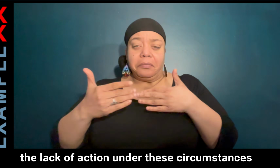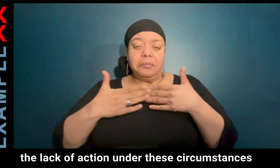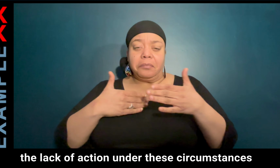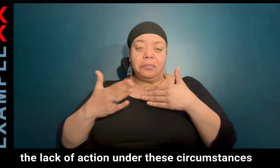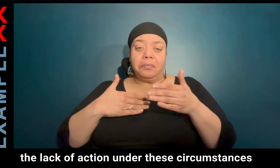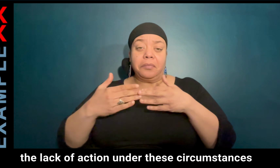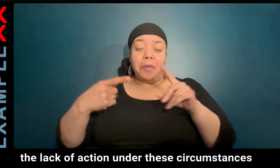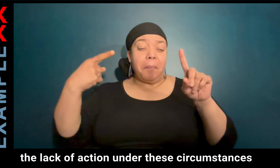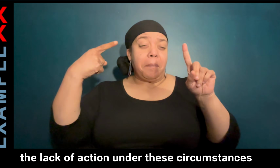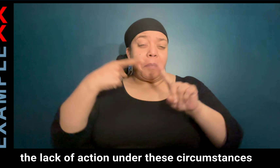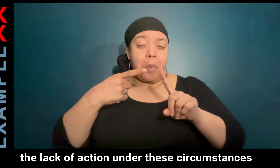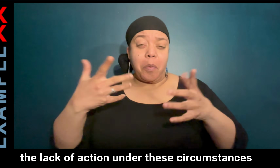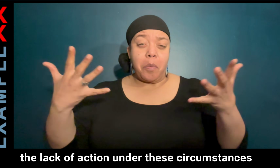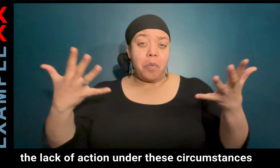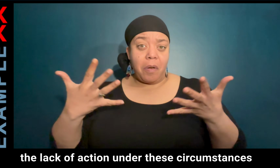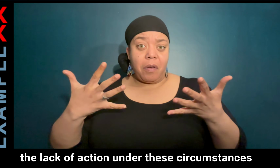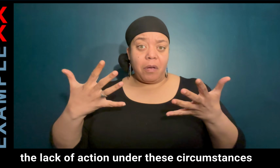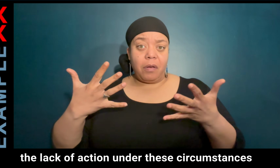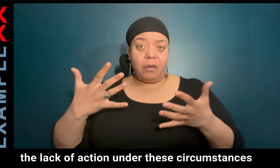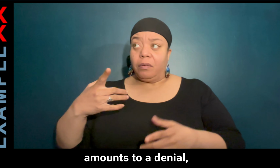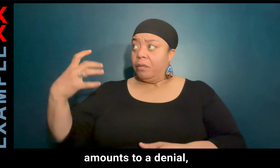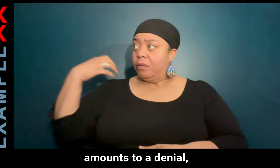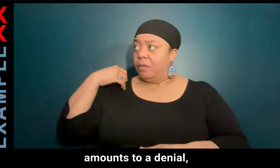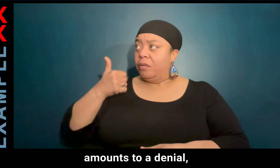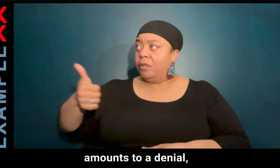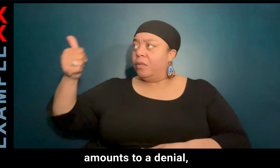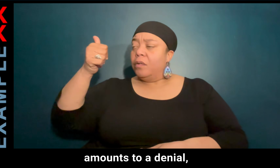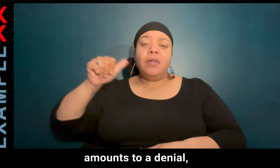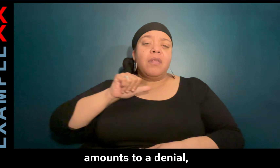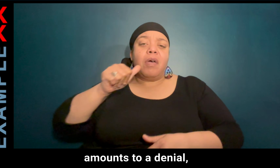the lack of action under these circumstances amounts to a denial.